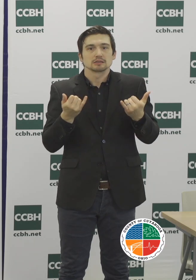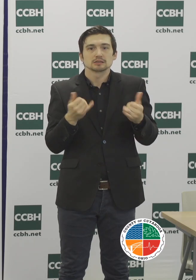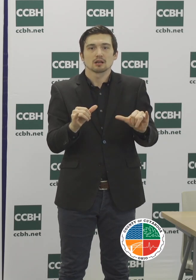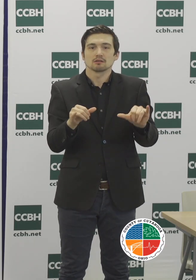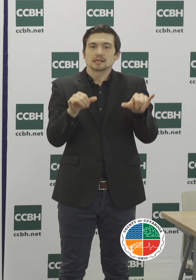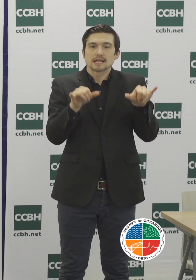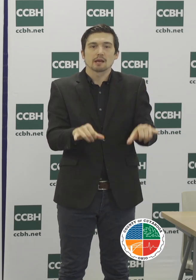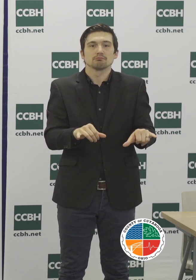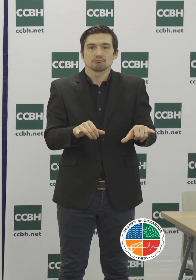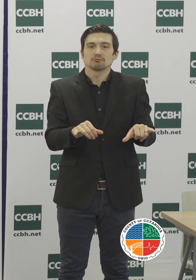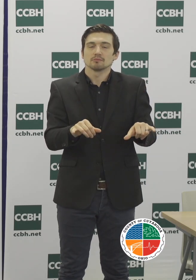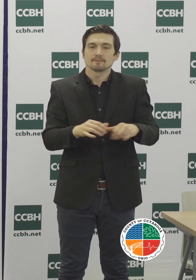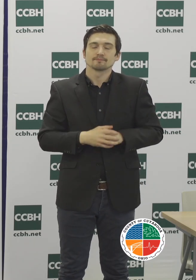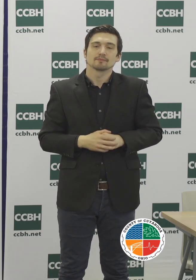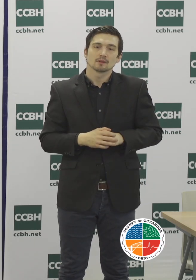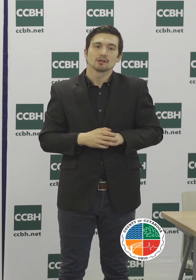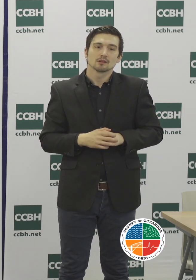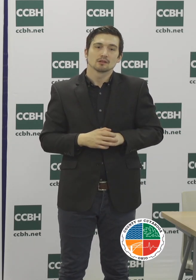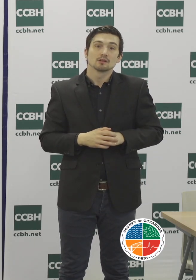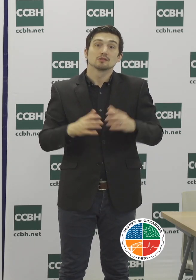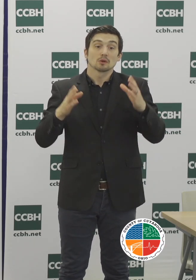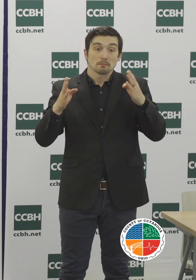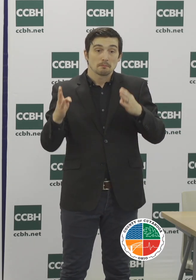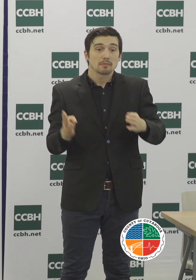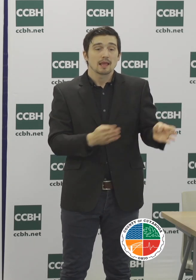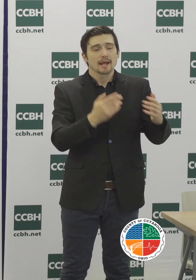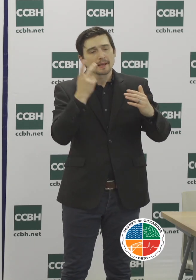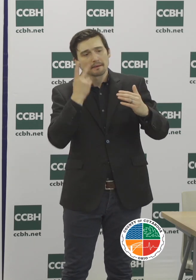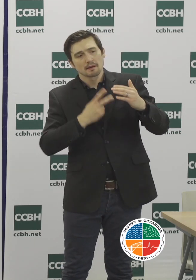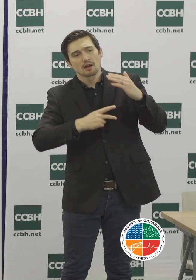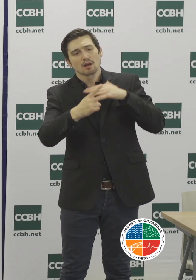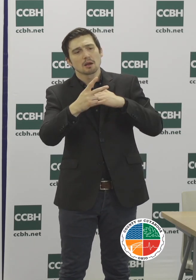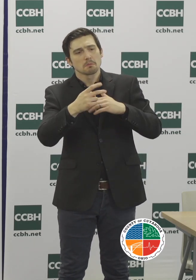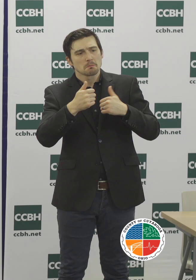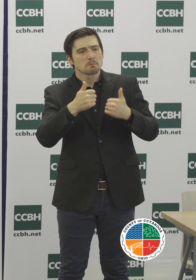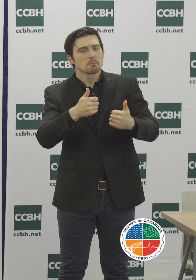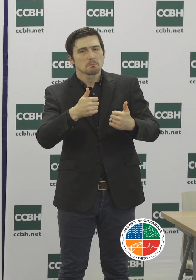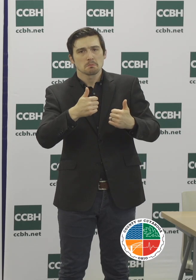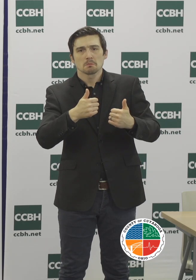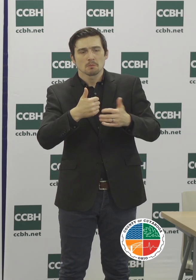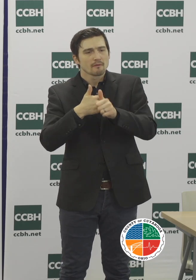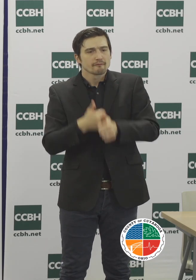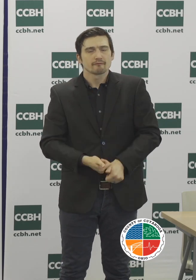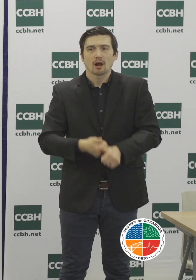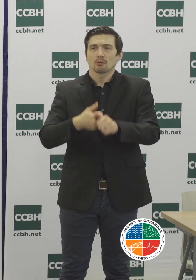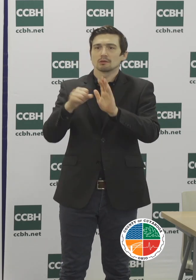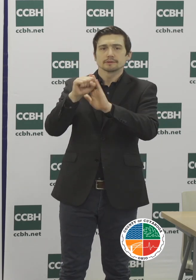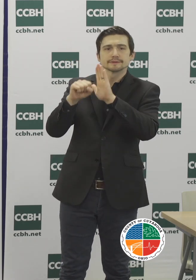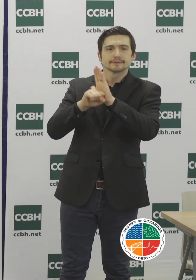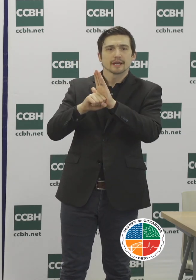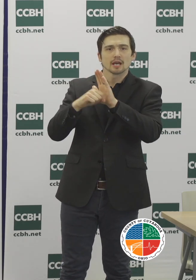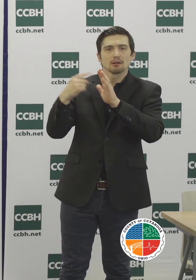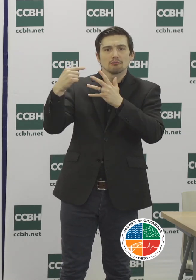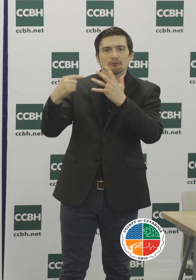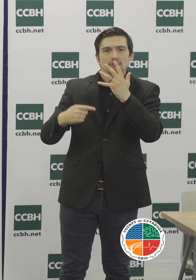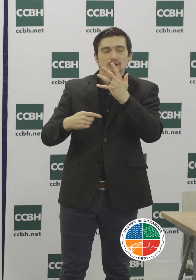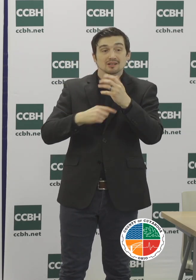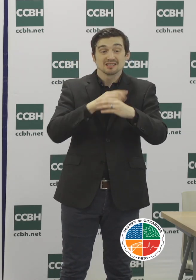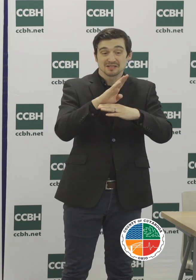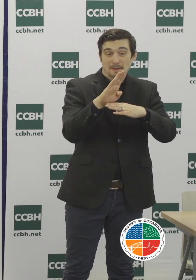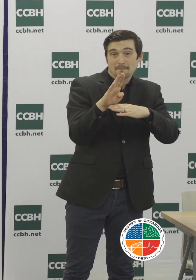place. By planning ahead and being deliberate in following the state guidance, business owners can do the best